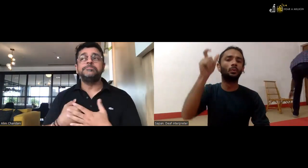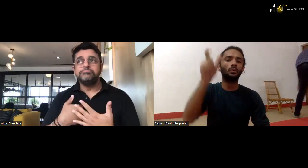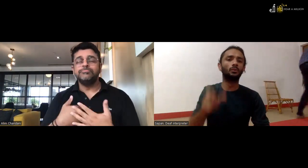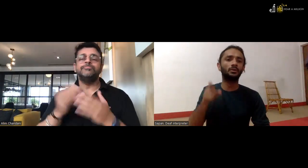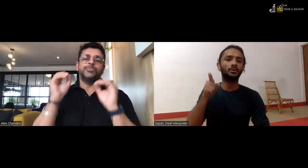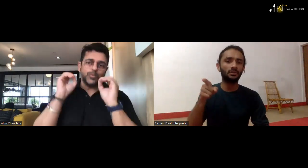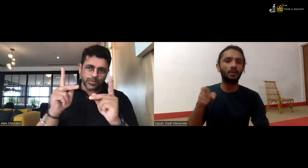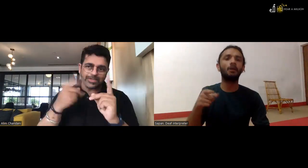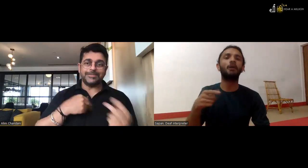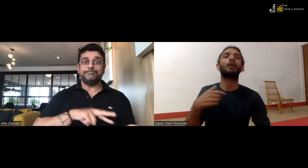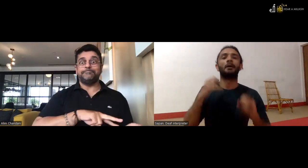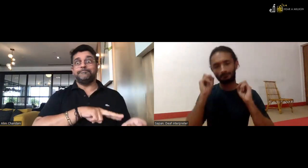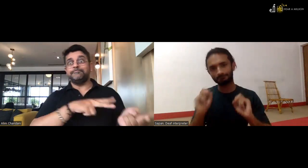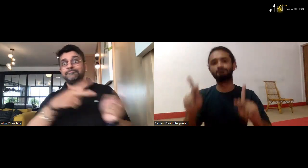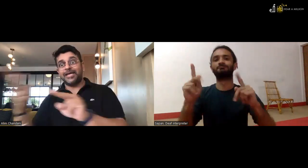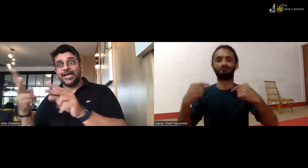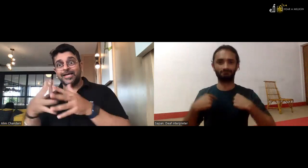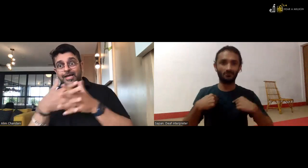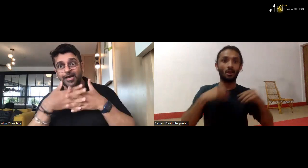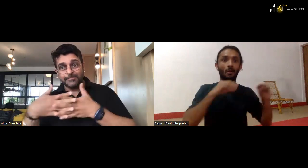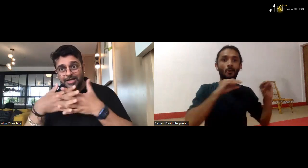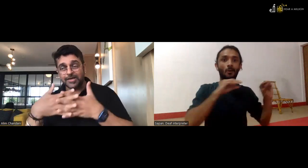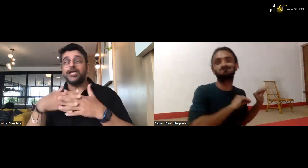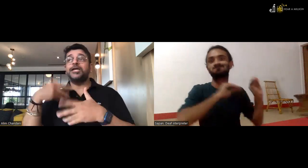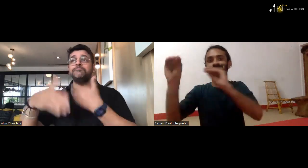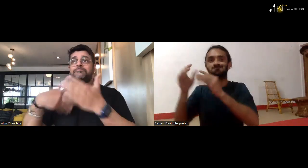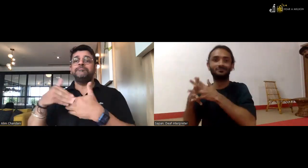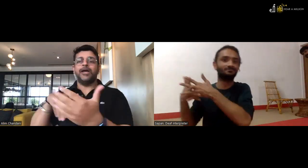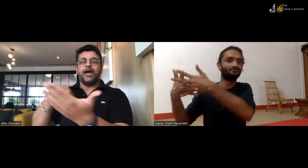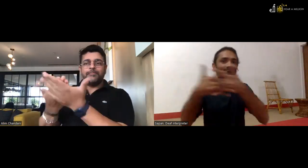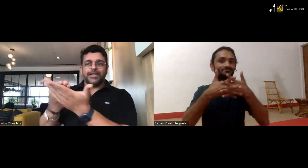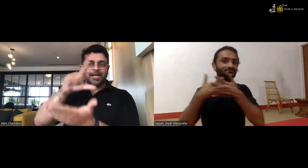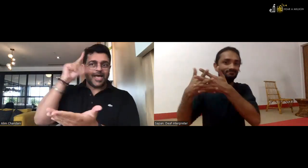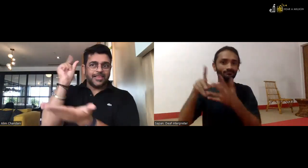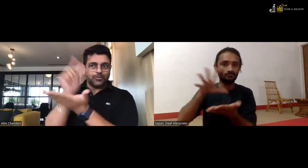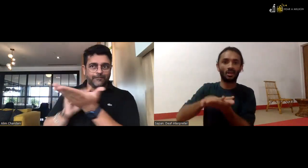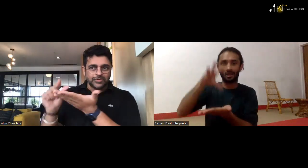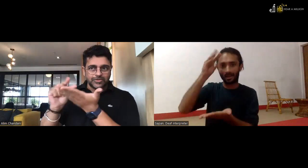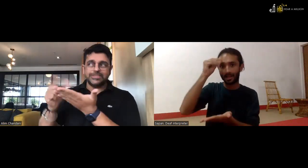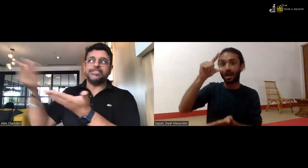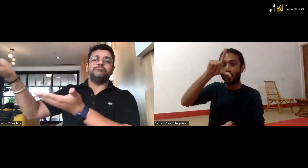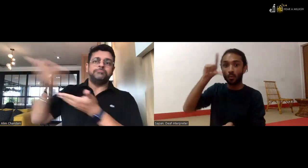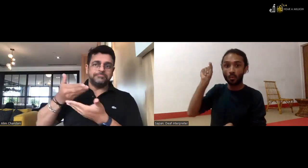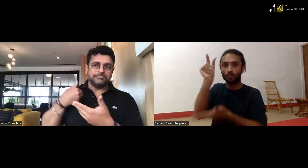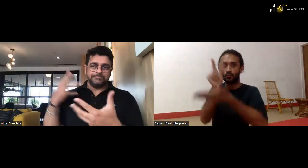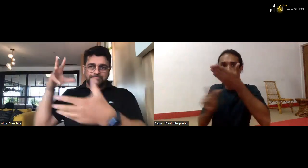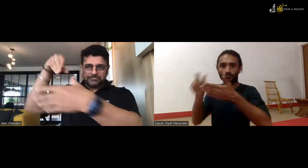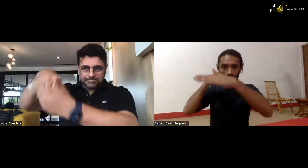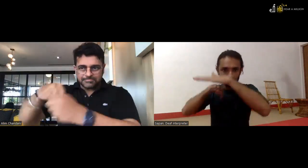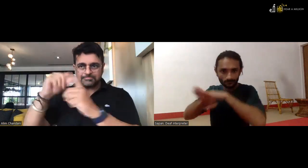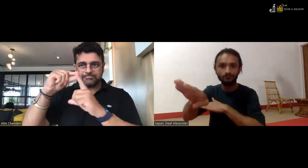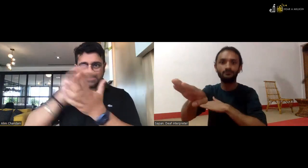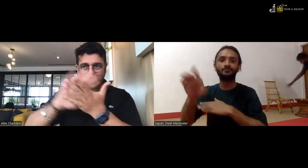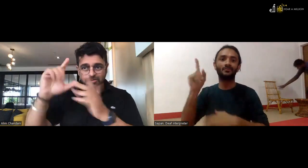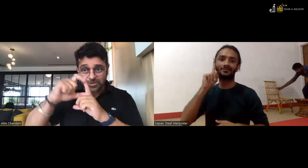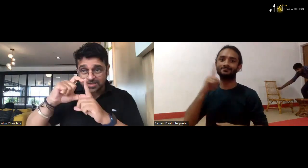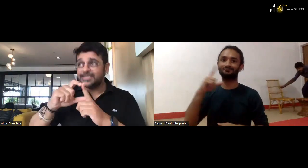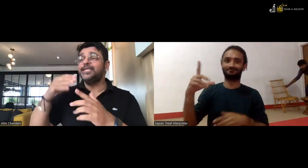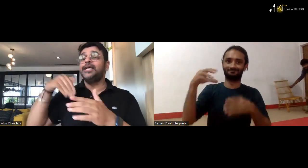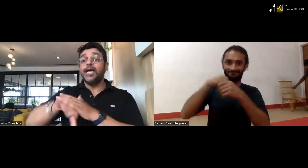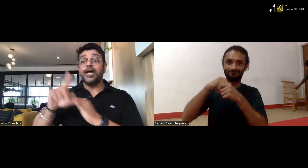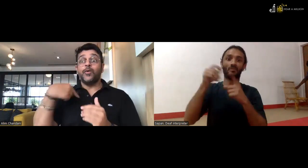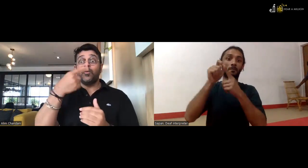people, automatically people will start respecting you. So then I went back to the US in Gallaudet University,